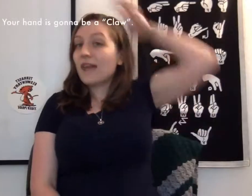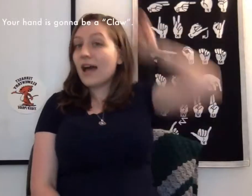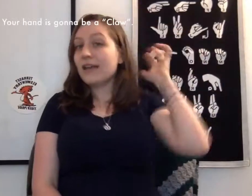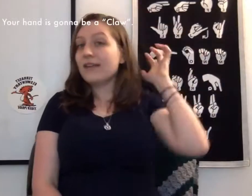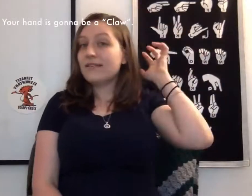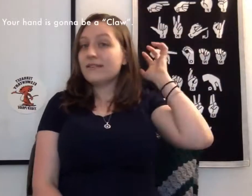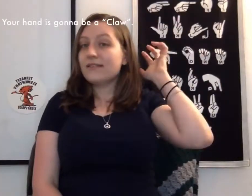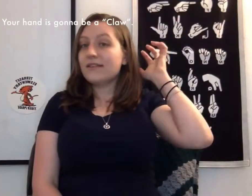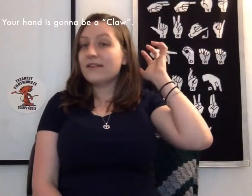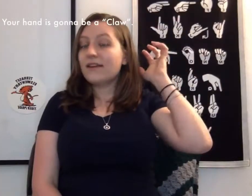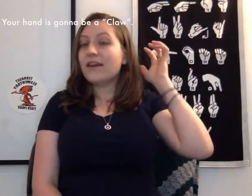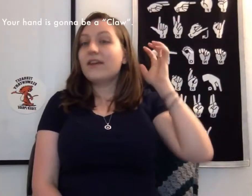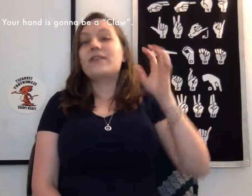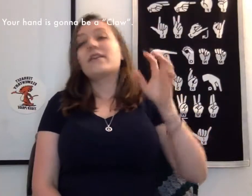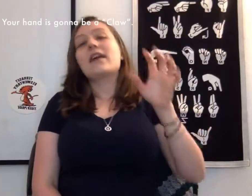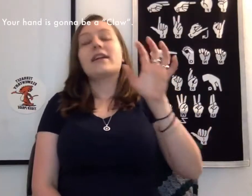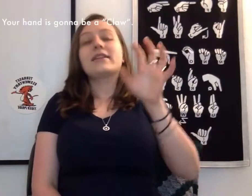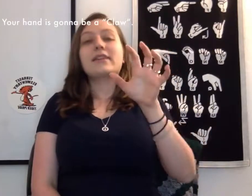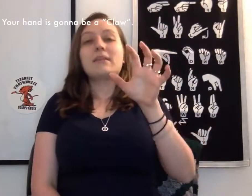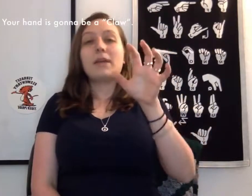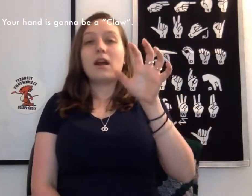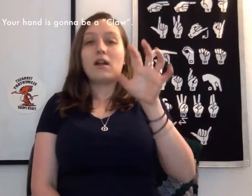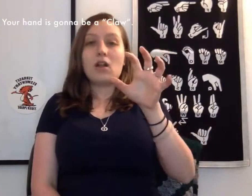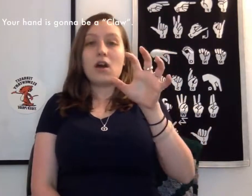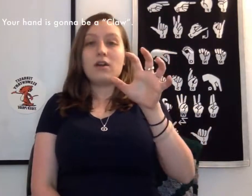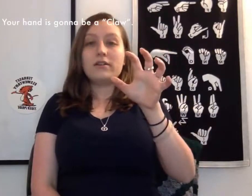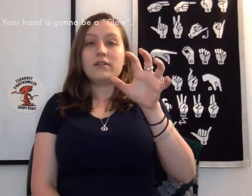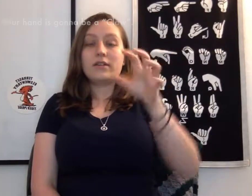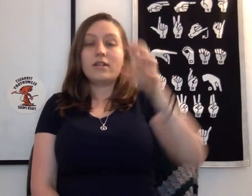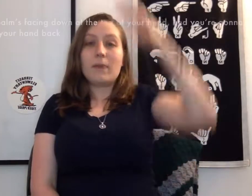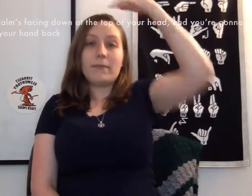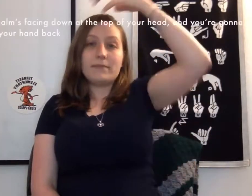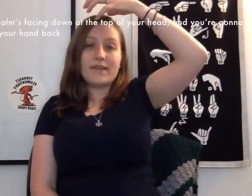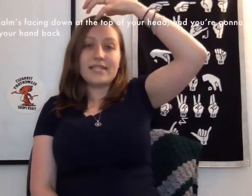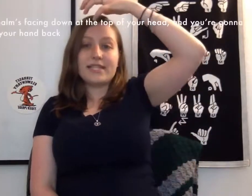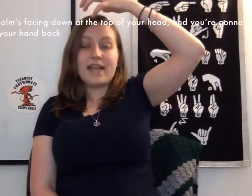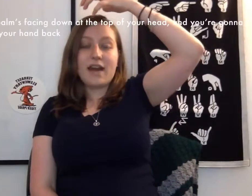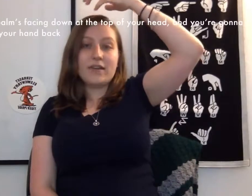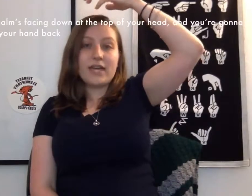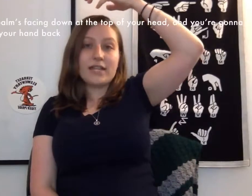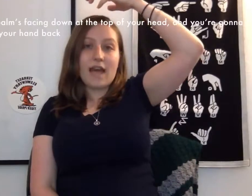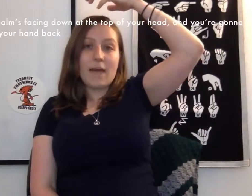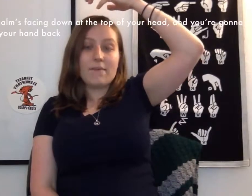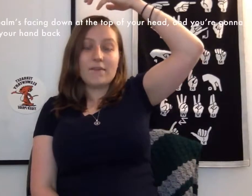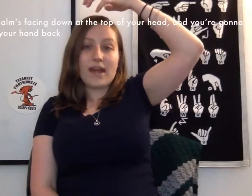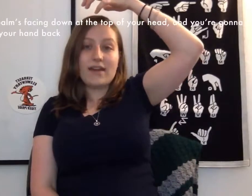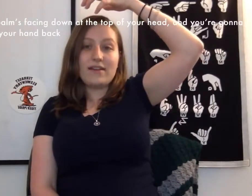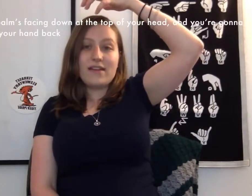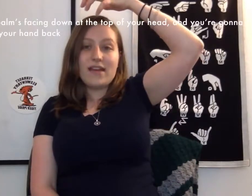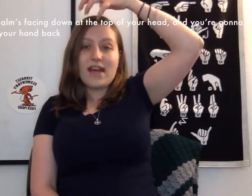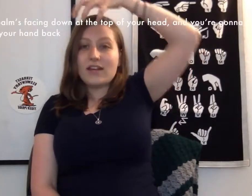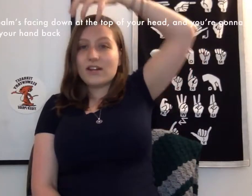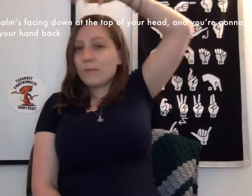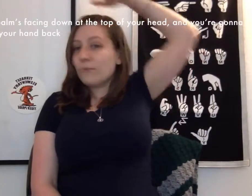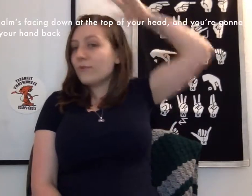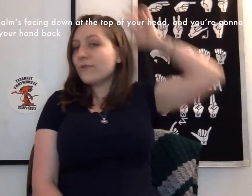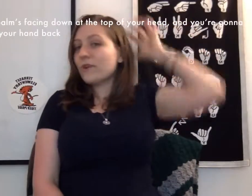Lion, your hand is going to be a claw, your palms facing down at the top of your head, and you're going to move your hand